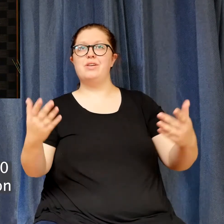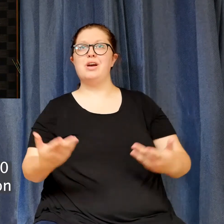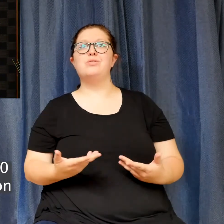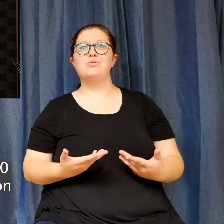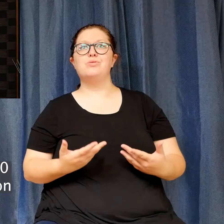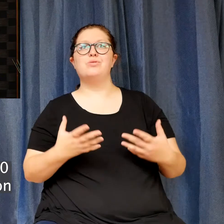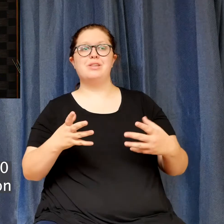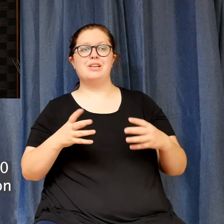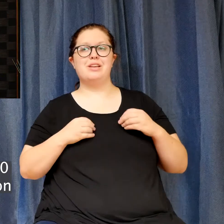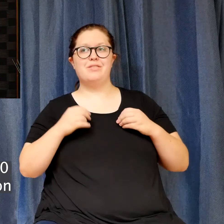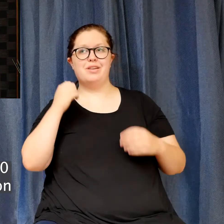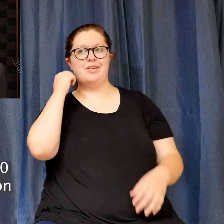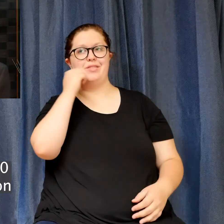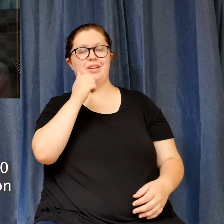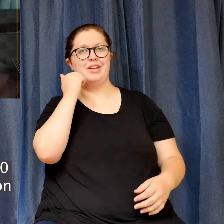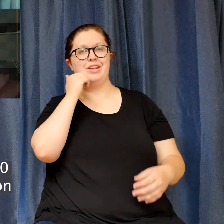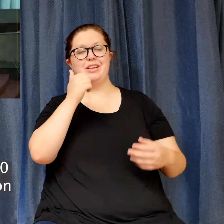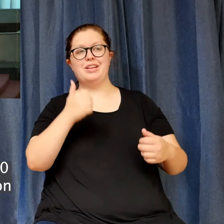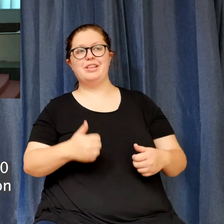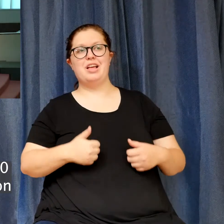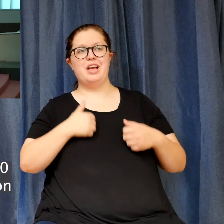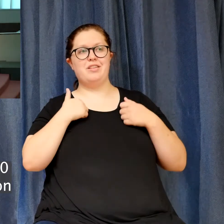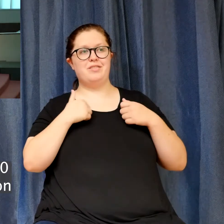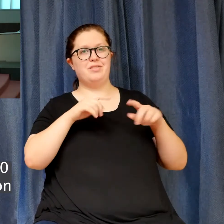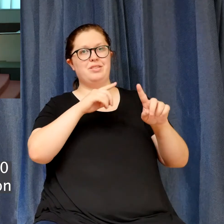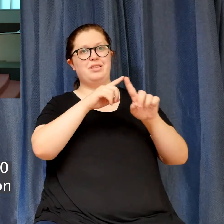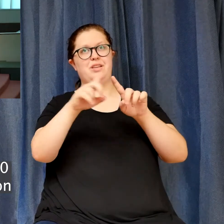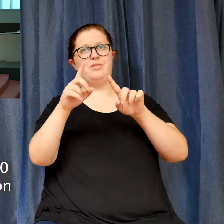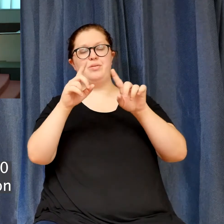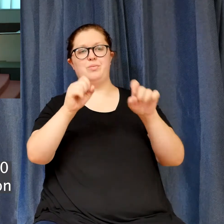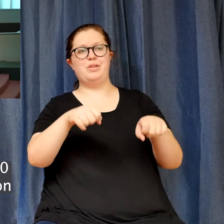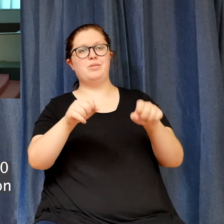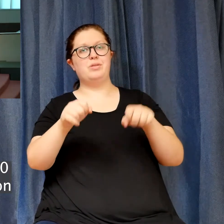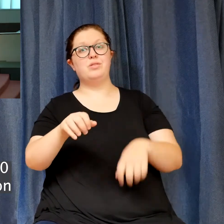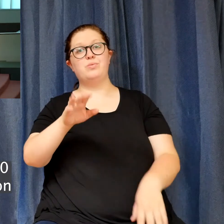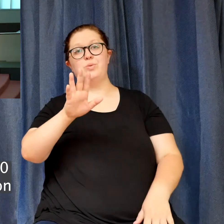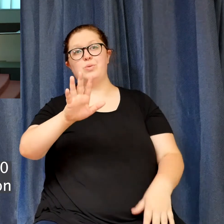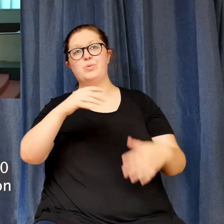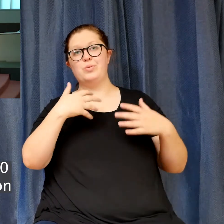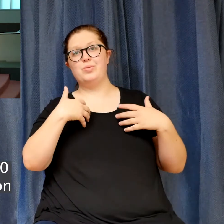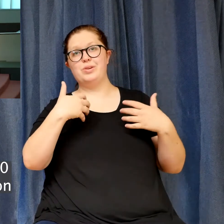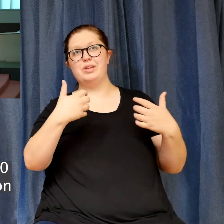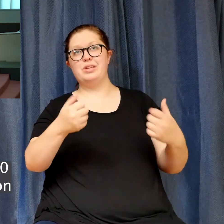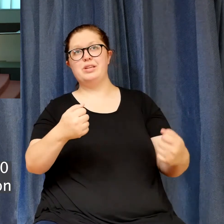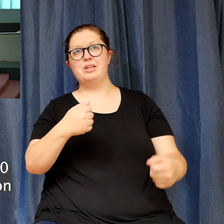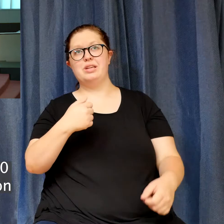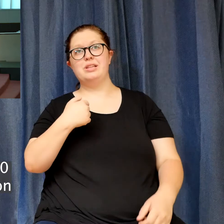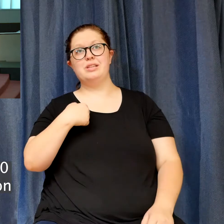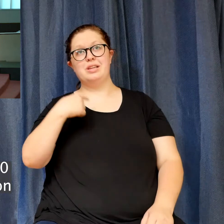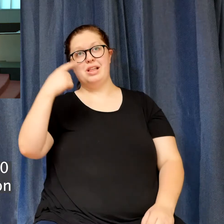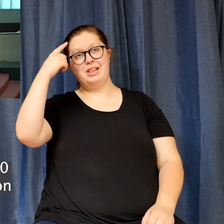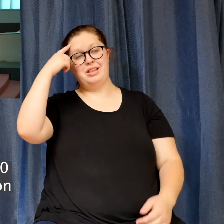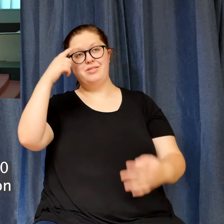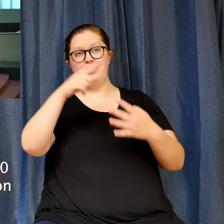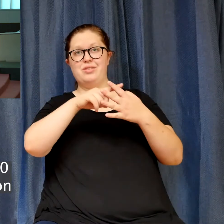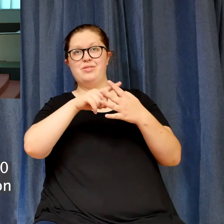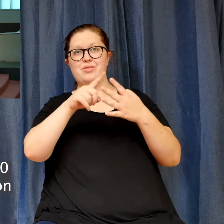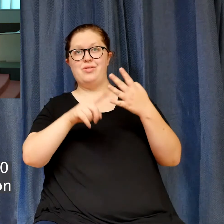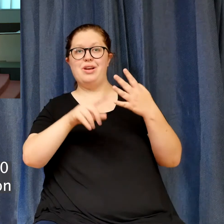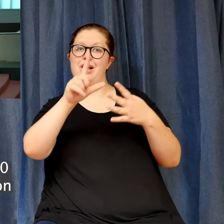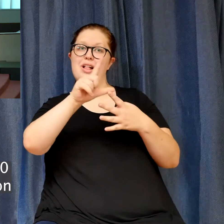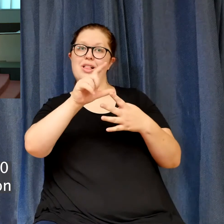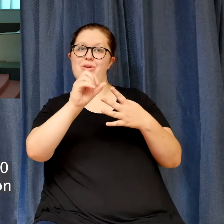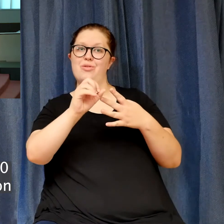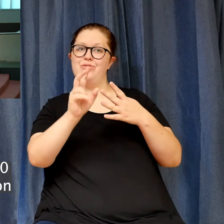every day as a life filled with possibilities for your own healing. And I think that these